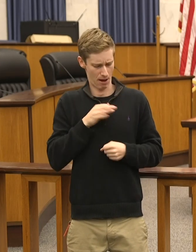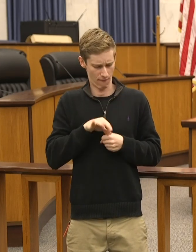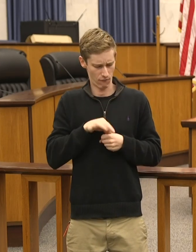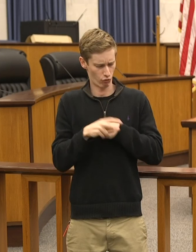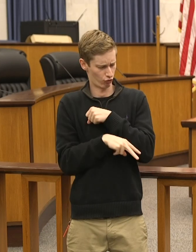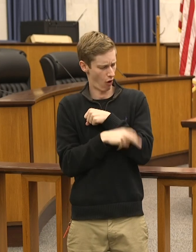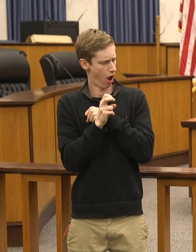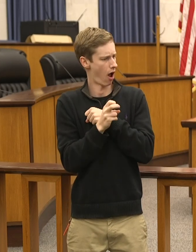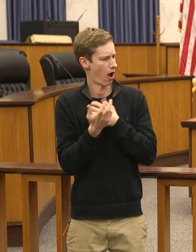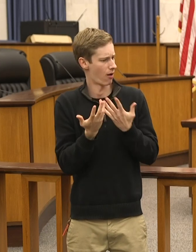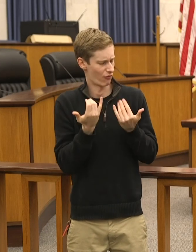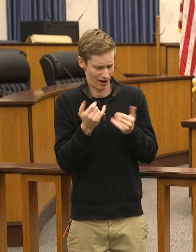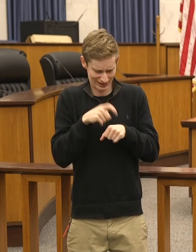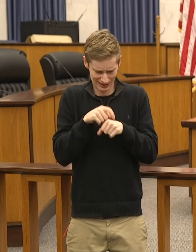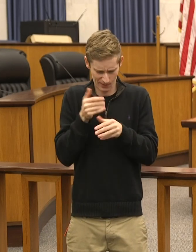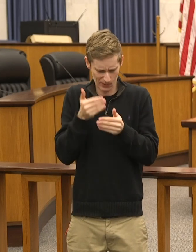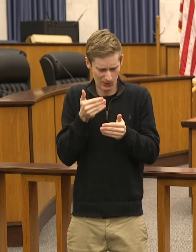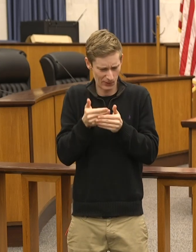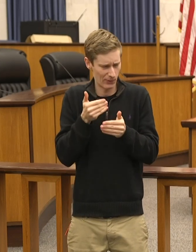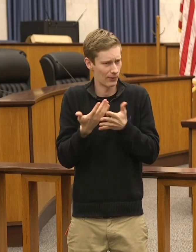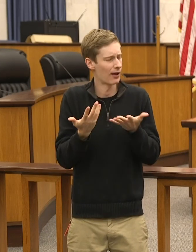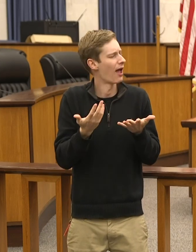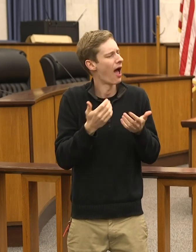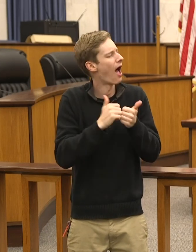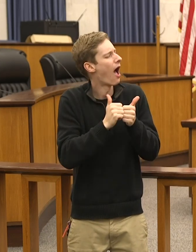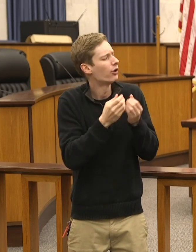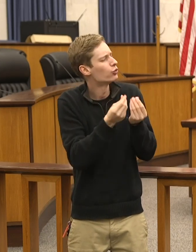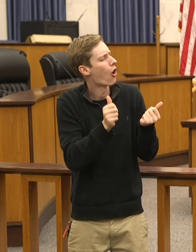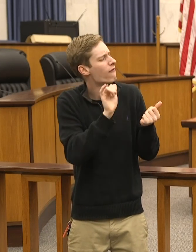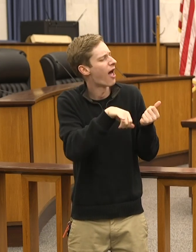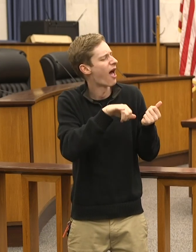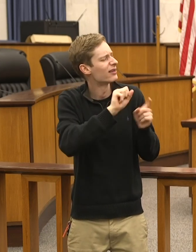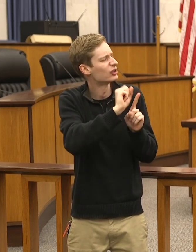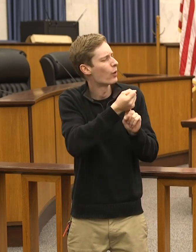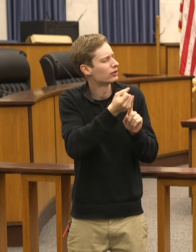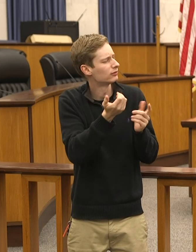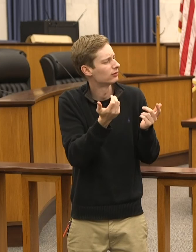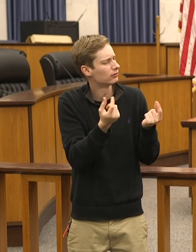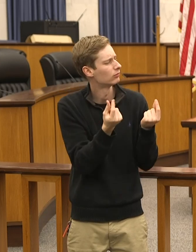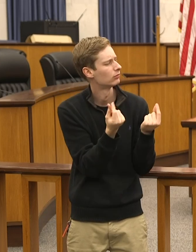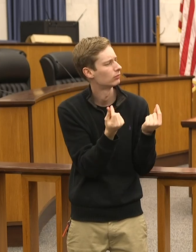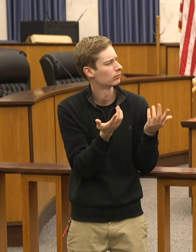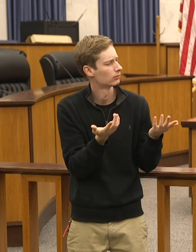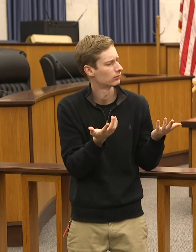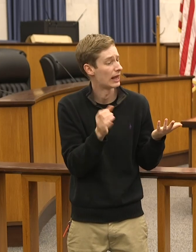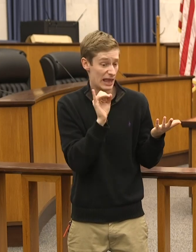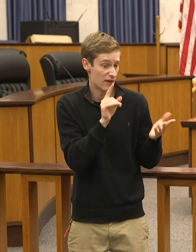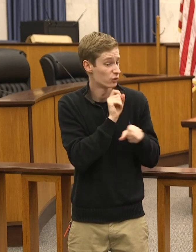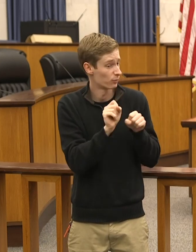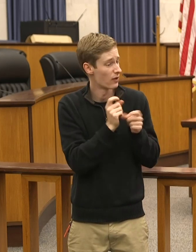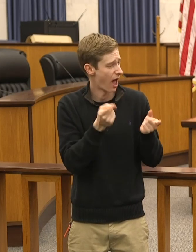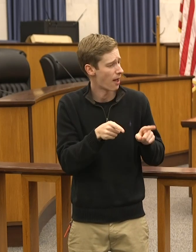Richmond mayoral and other races. Is there anything that can be rectified at this point to solve that issue if it was the case?